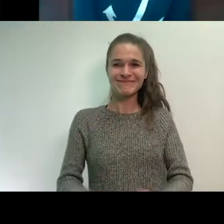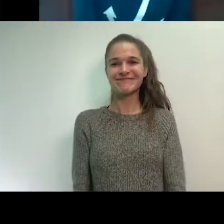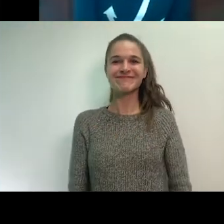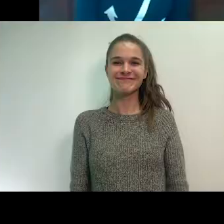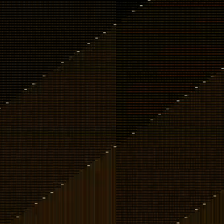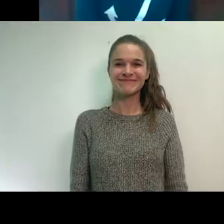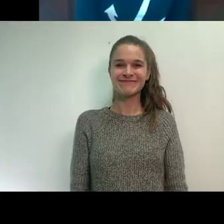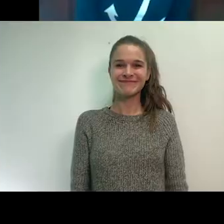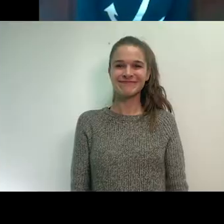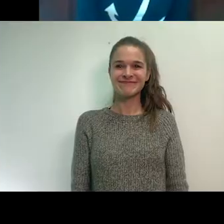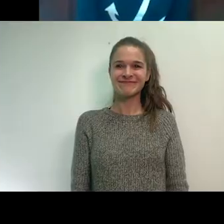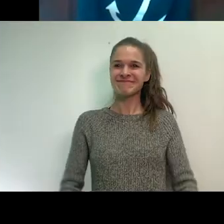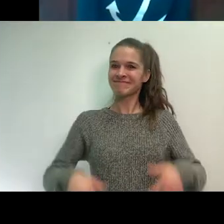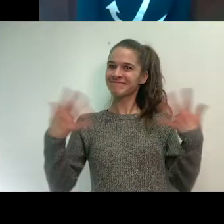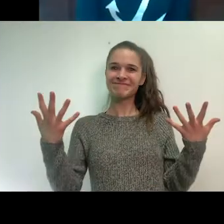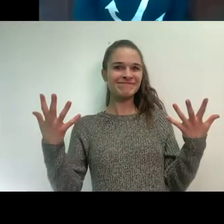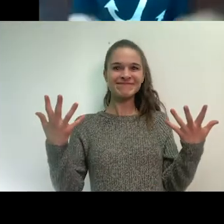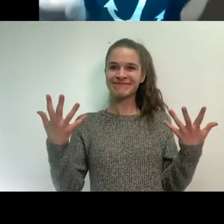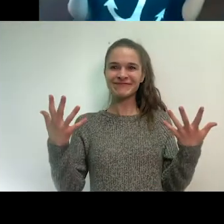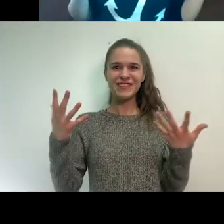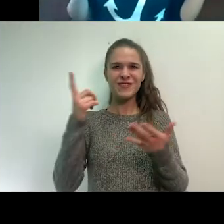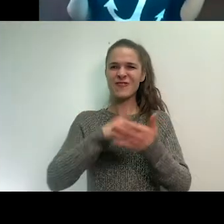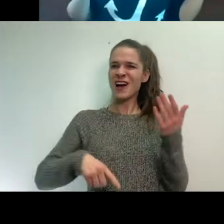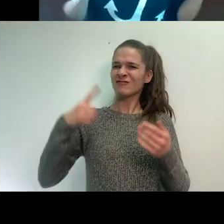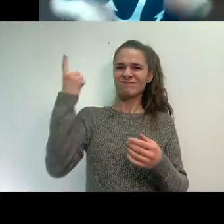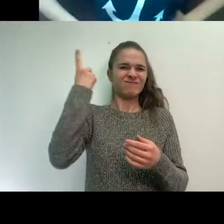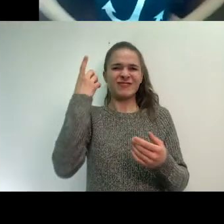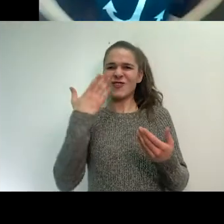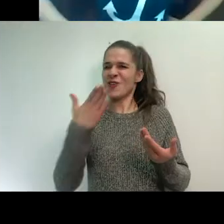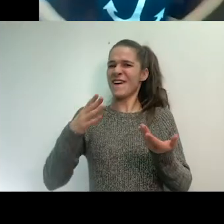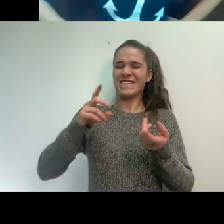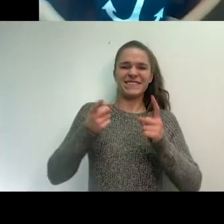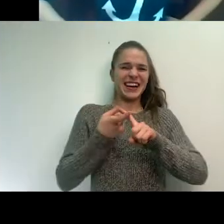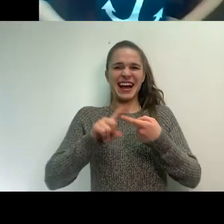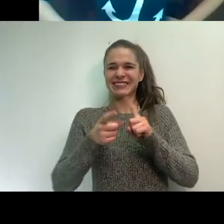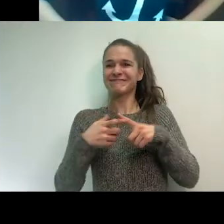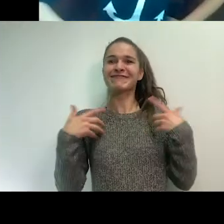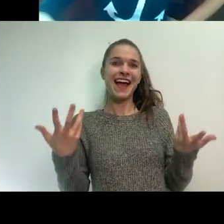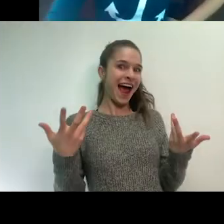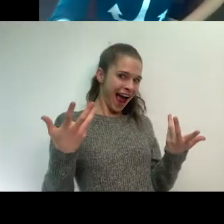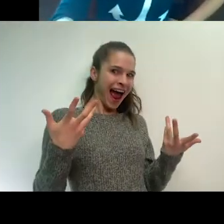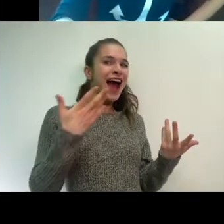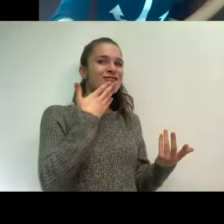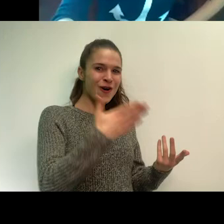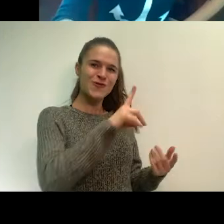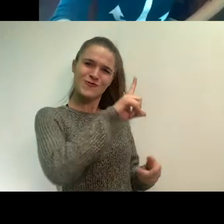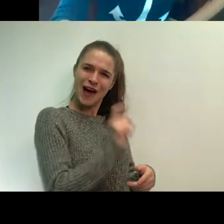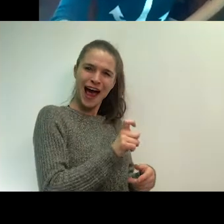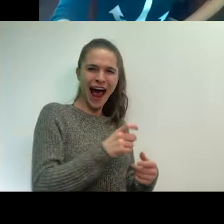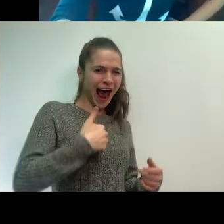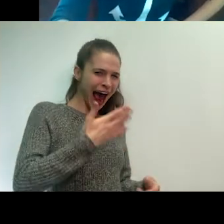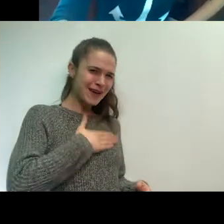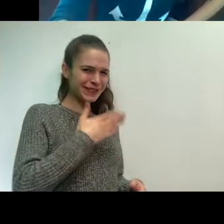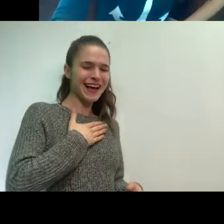What's so great about having friends? Well, we're glad you asked. See,